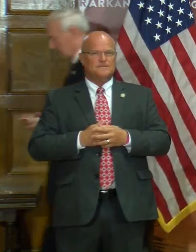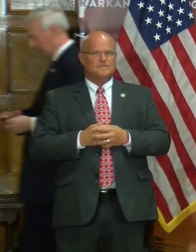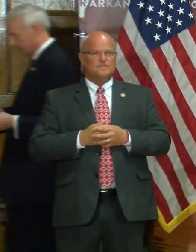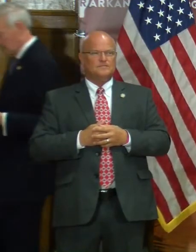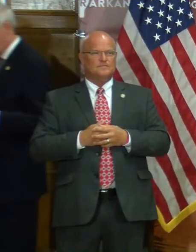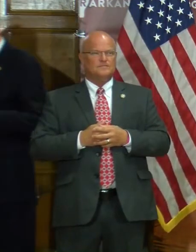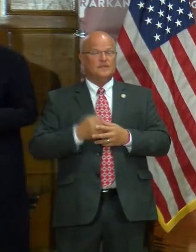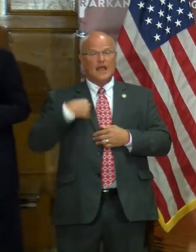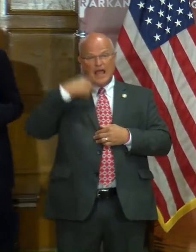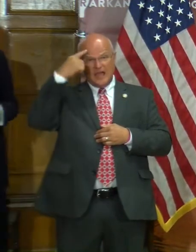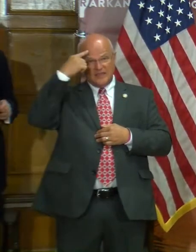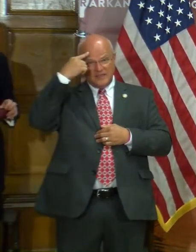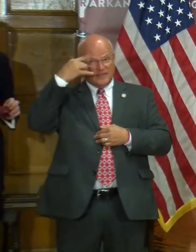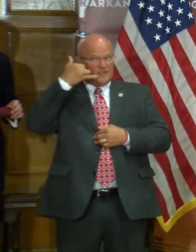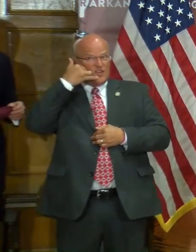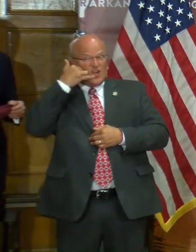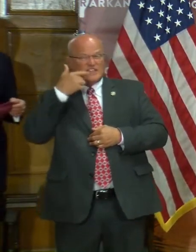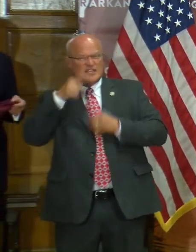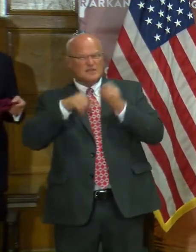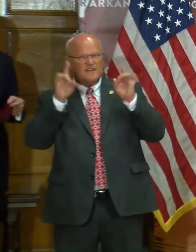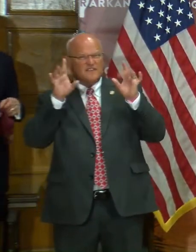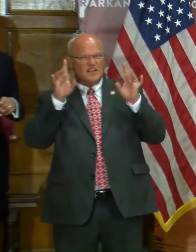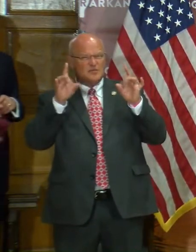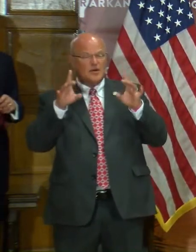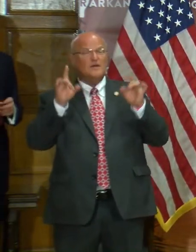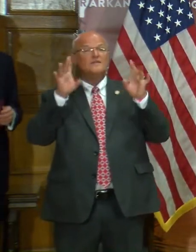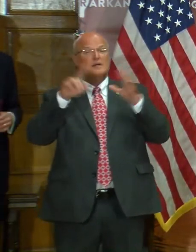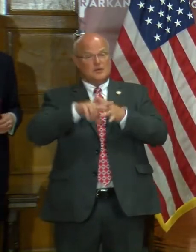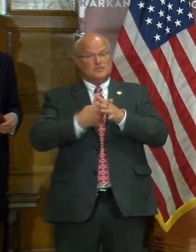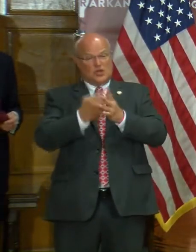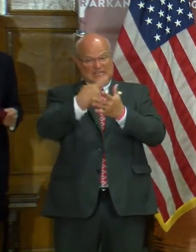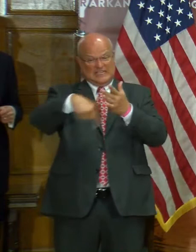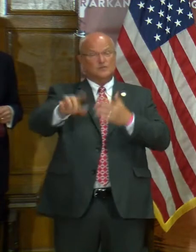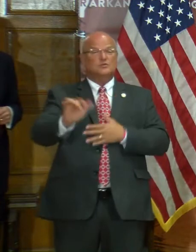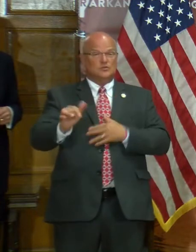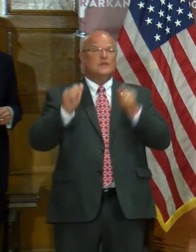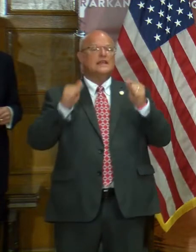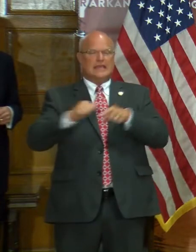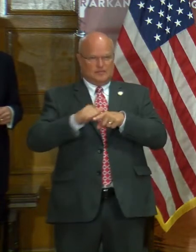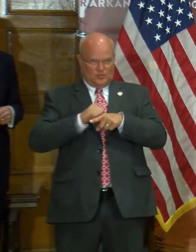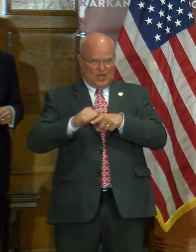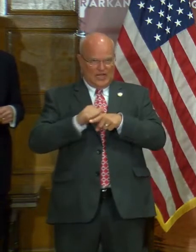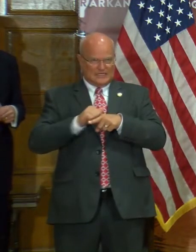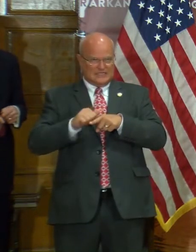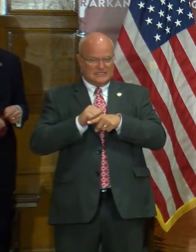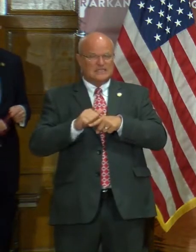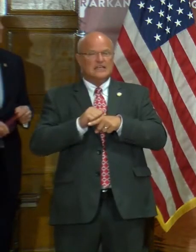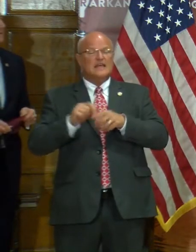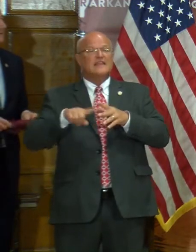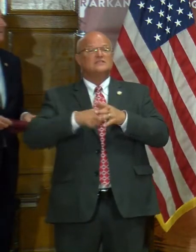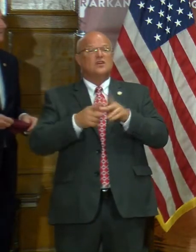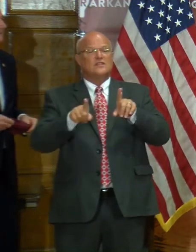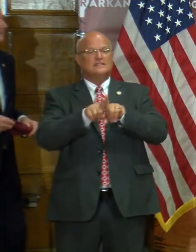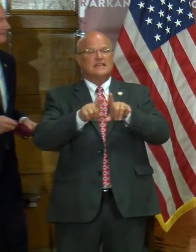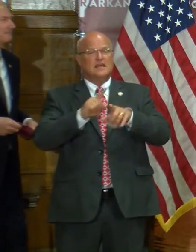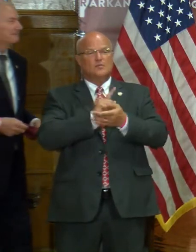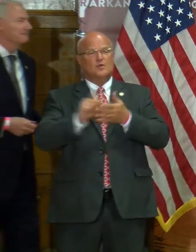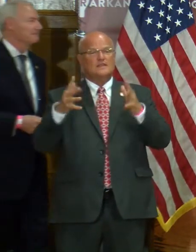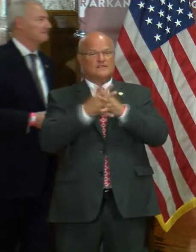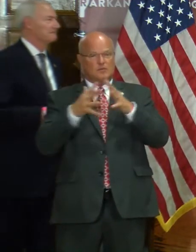I think the caller said about volleyball. Volleyball does start next week. They can begin practice. Their season starts the same week as